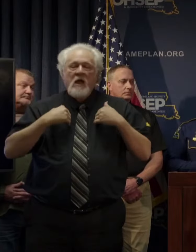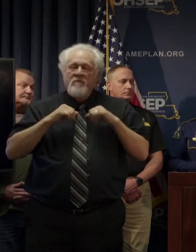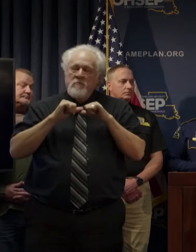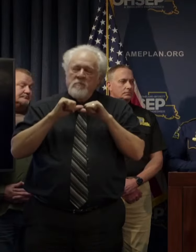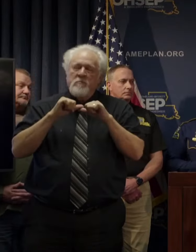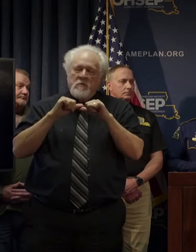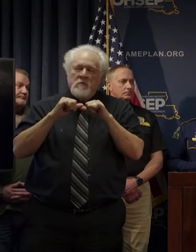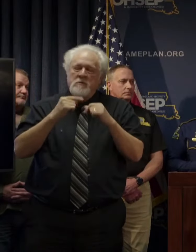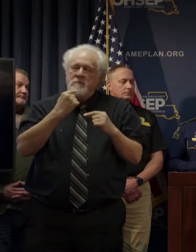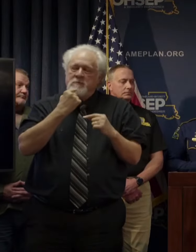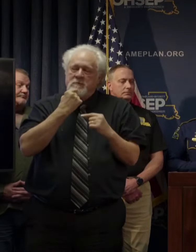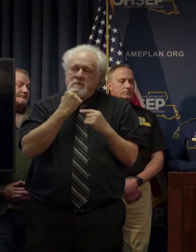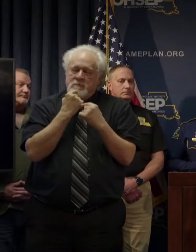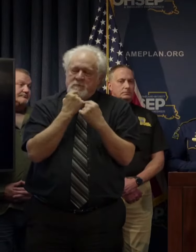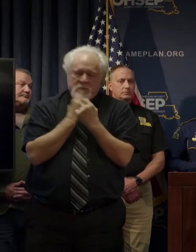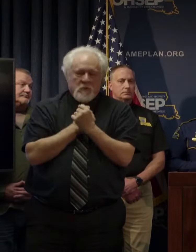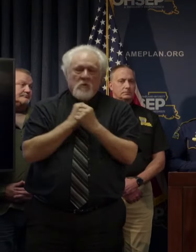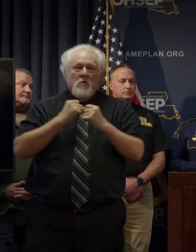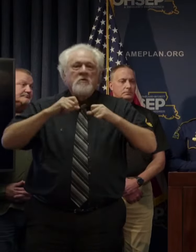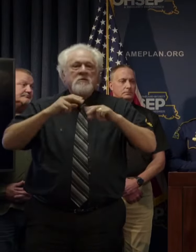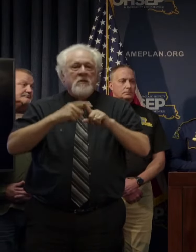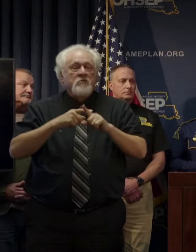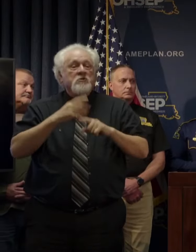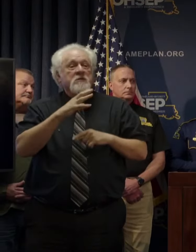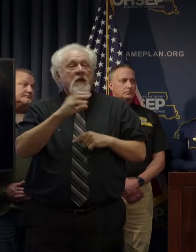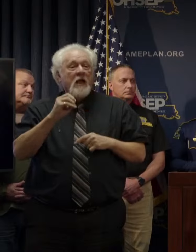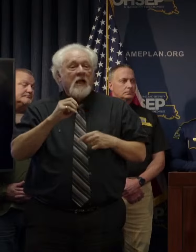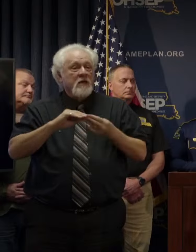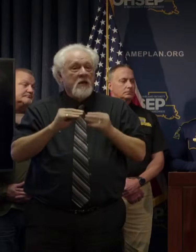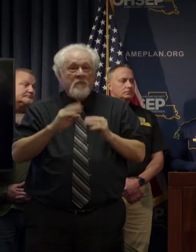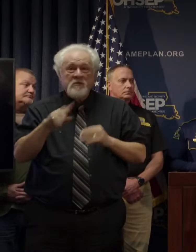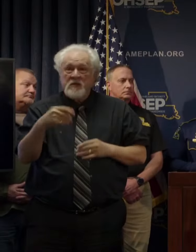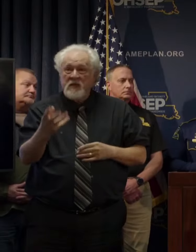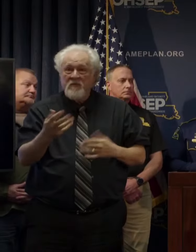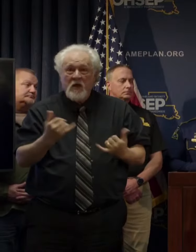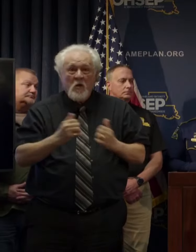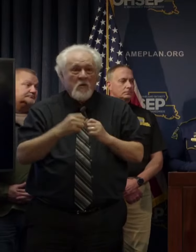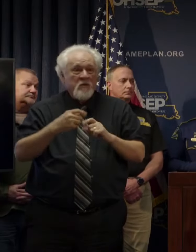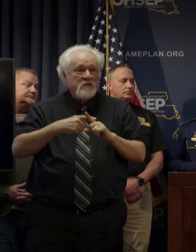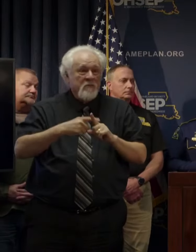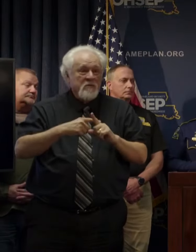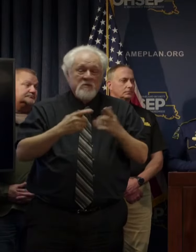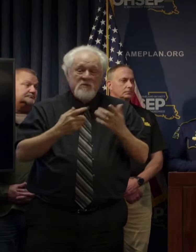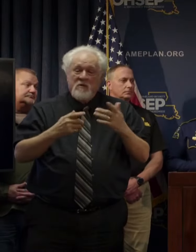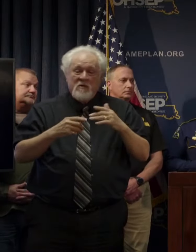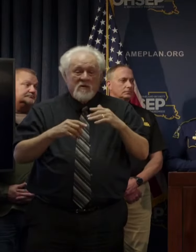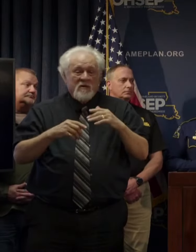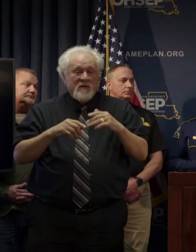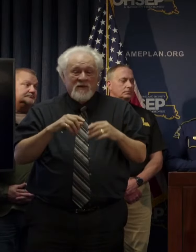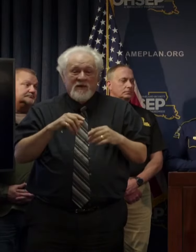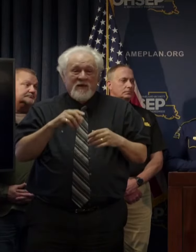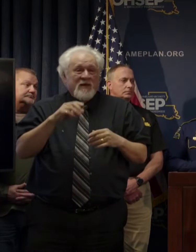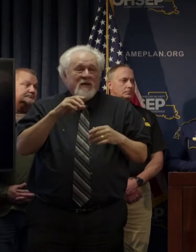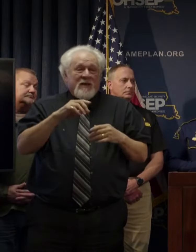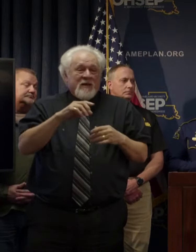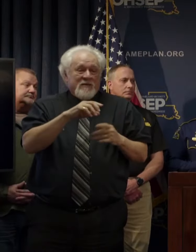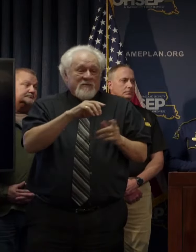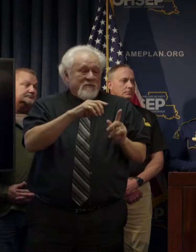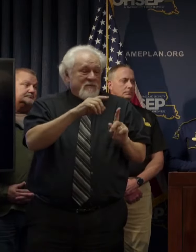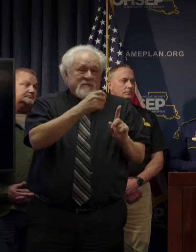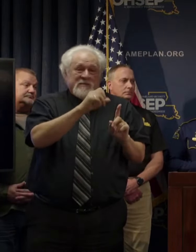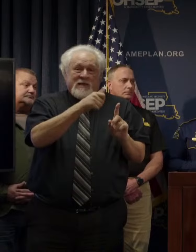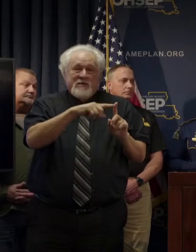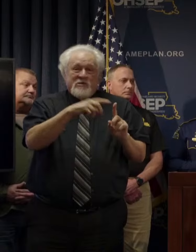prolonged, bitterly cold temperatures. And remember, the numbers I'm giving you here with temperatures minimums in the teens and low